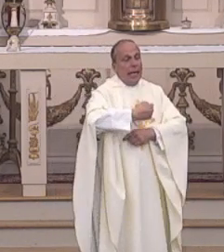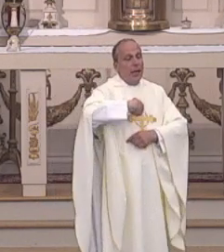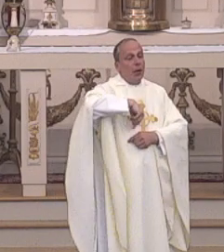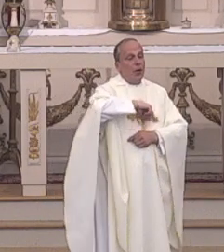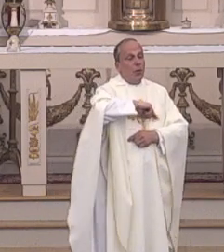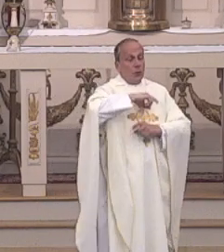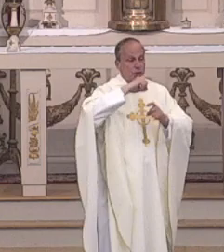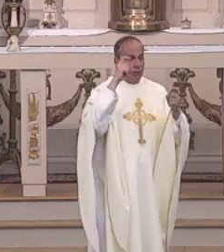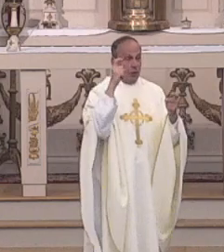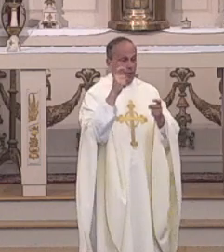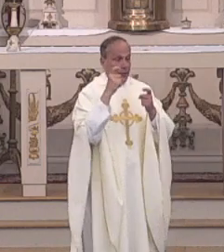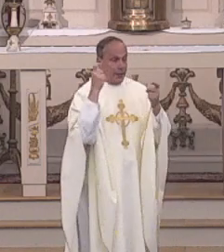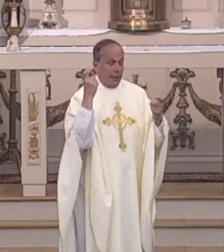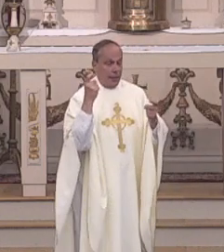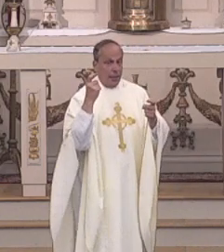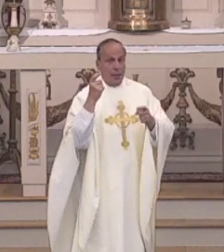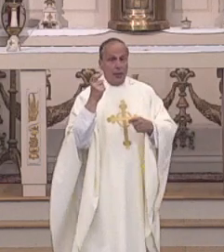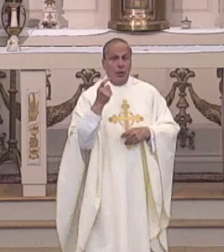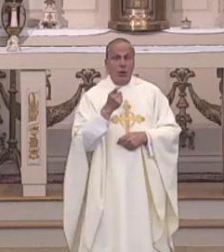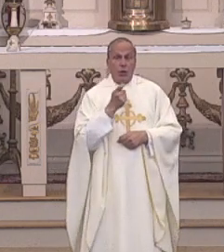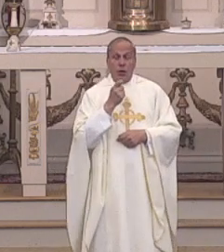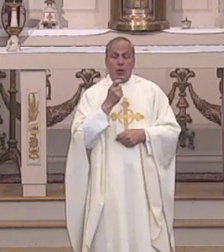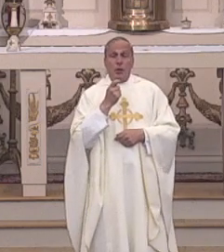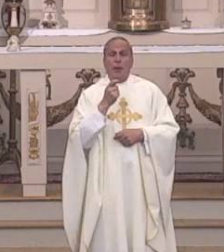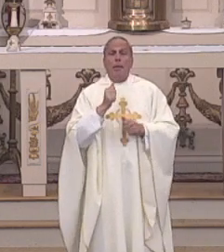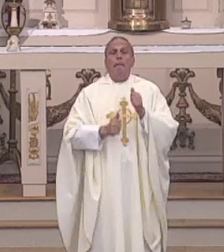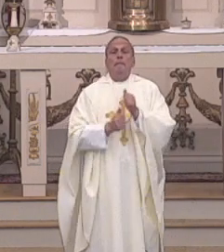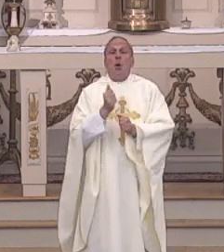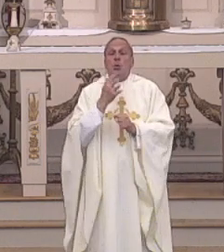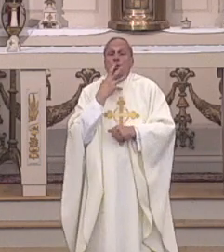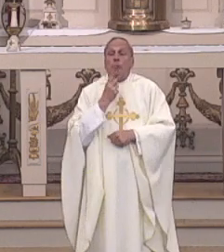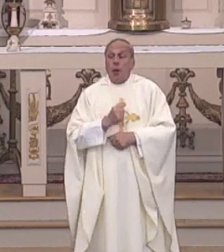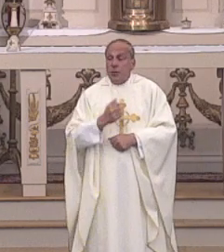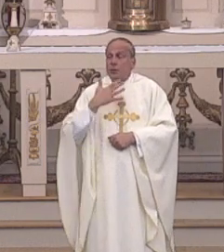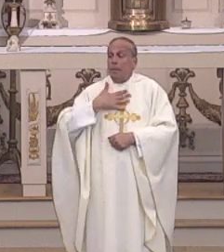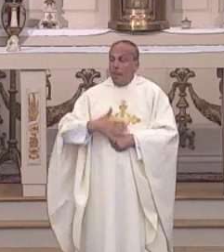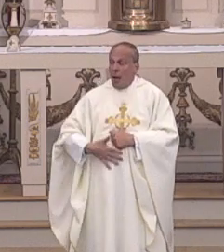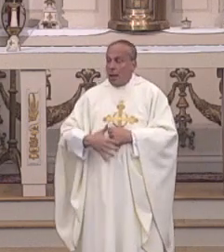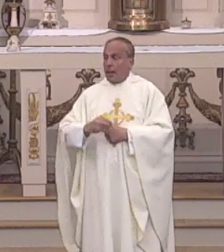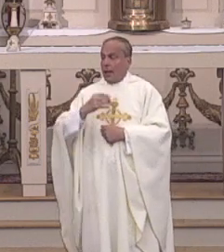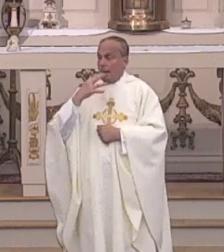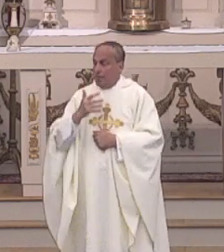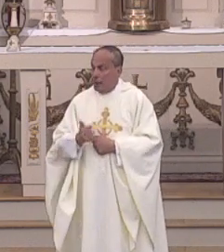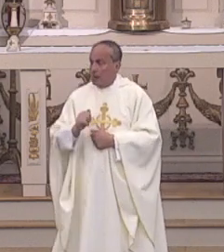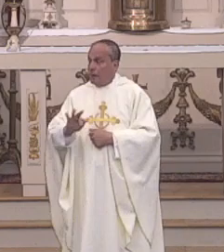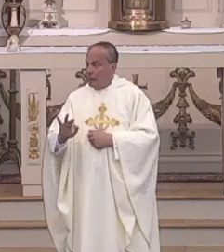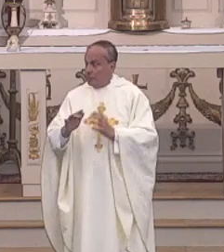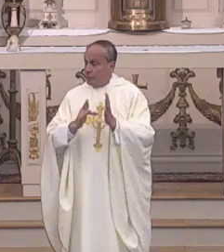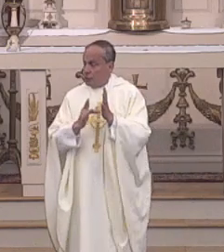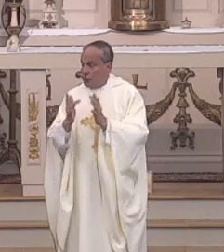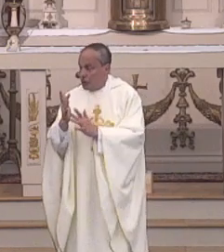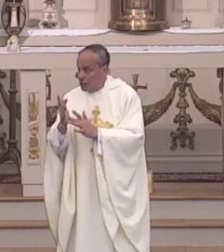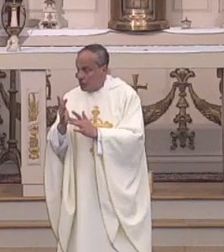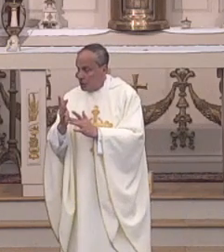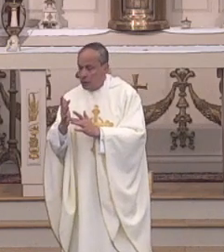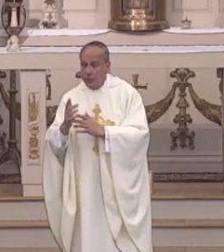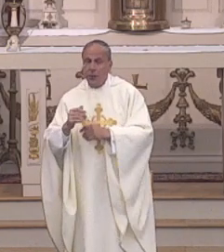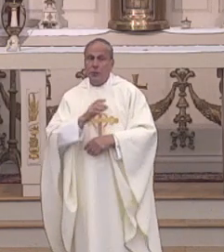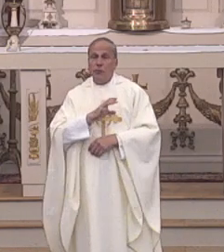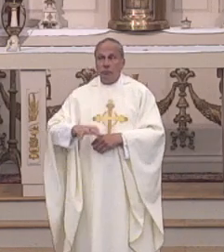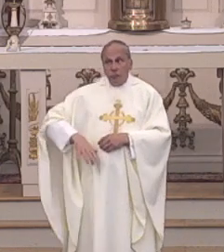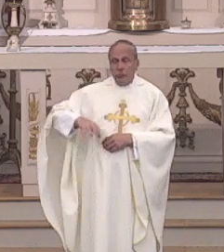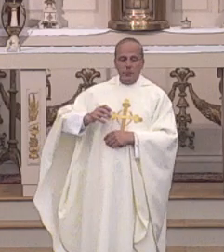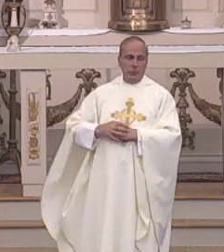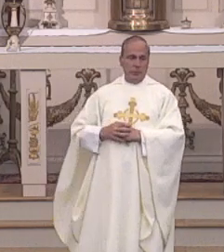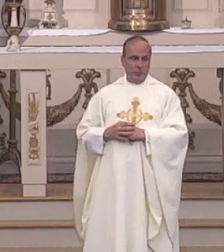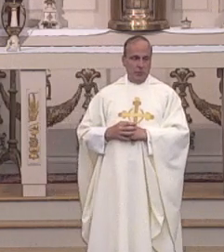So it's always good to remember that. And today, in a special way, we celebrate the most precious body